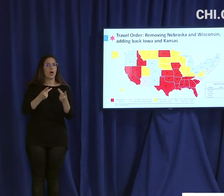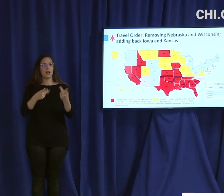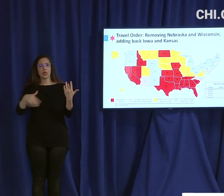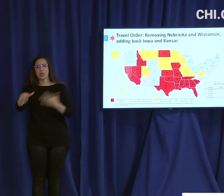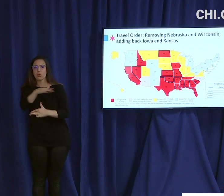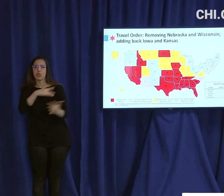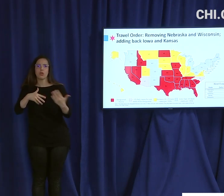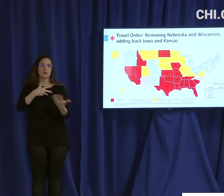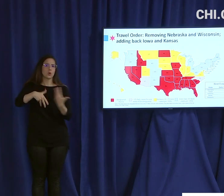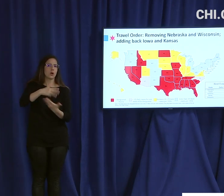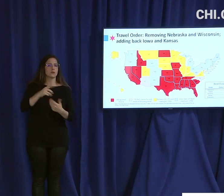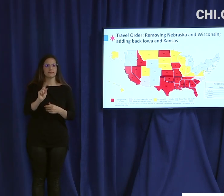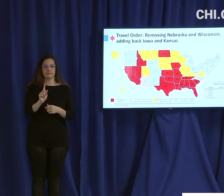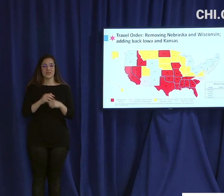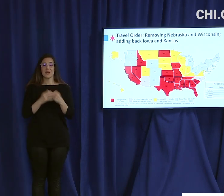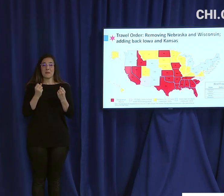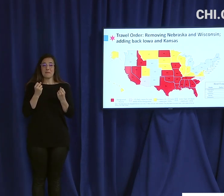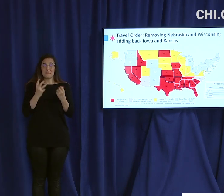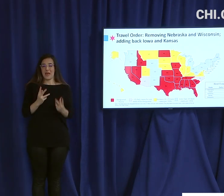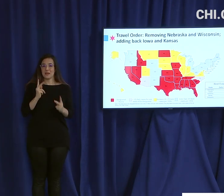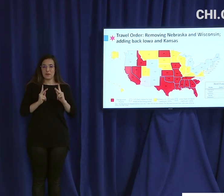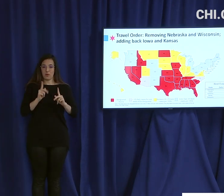this order on our website,